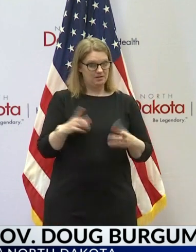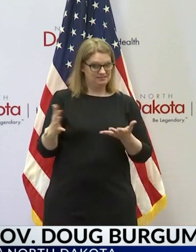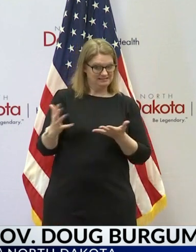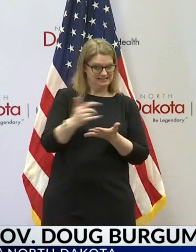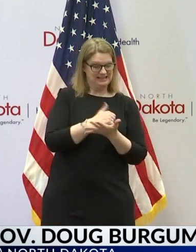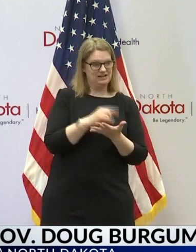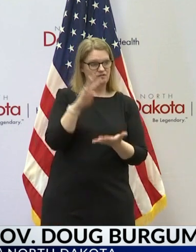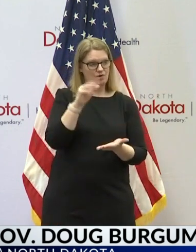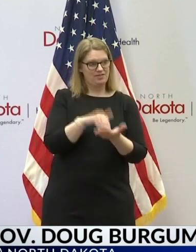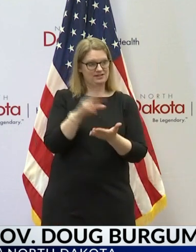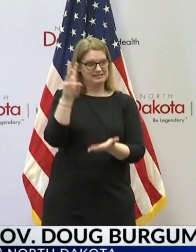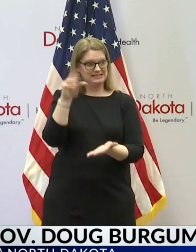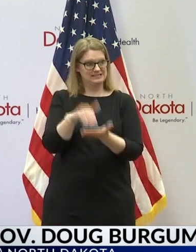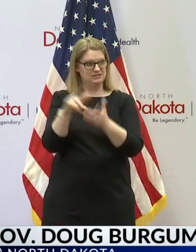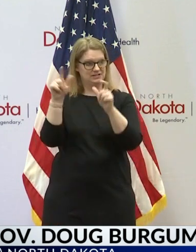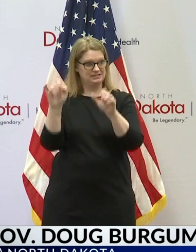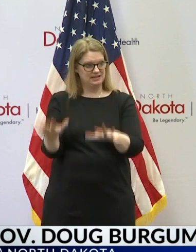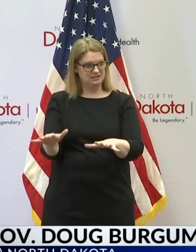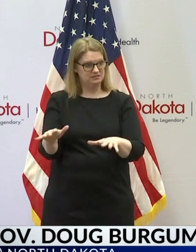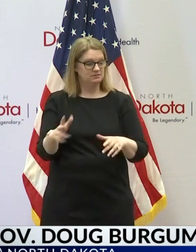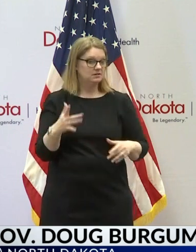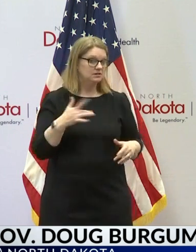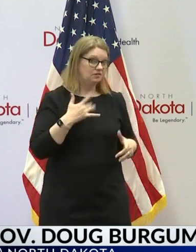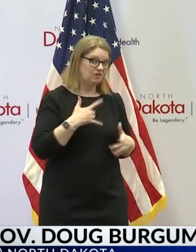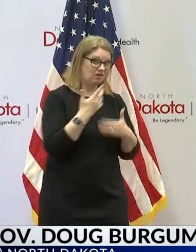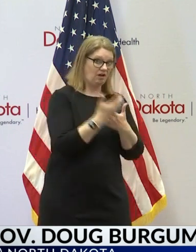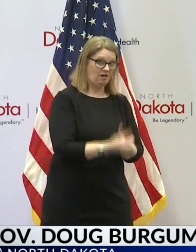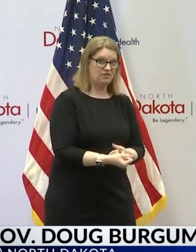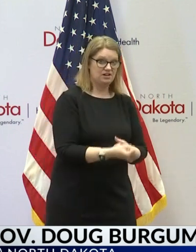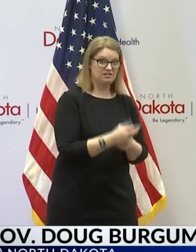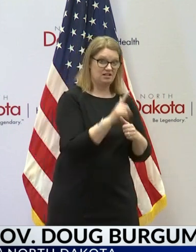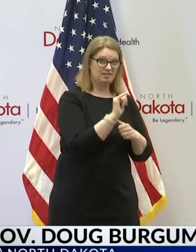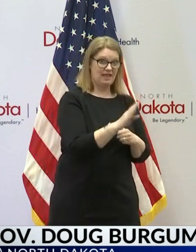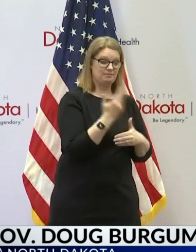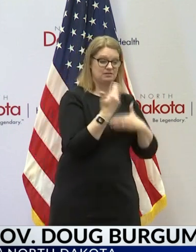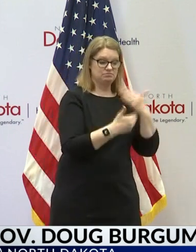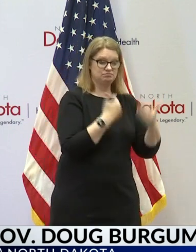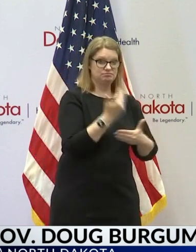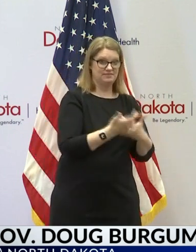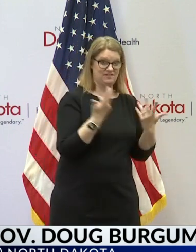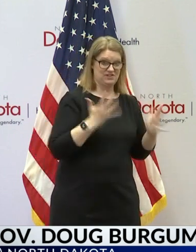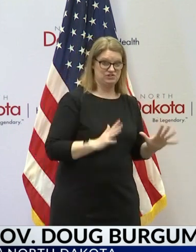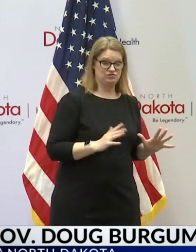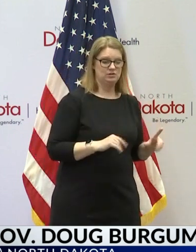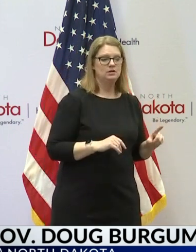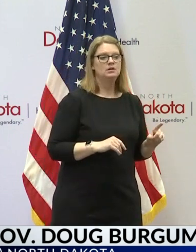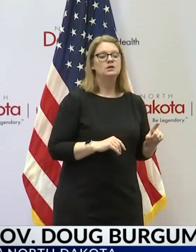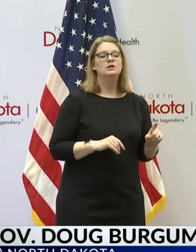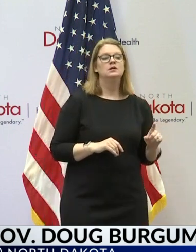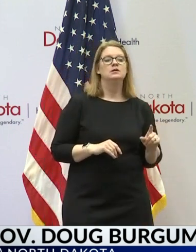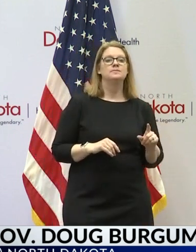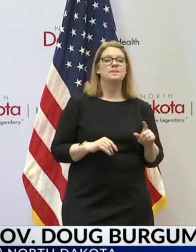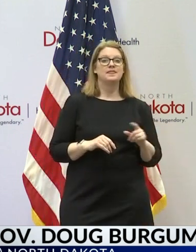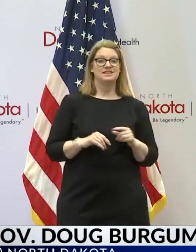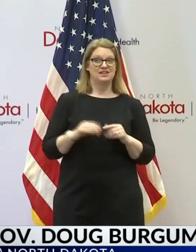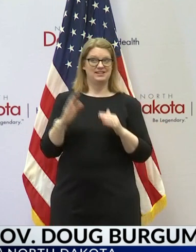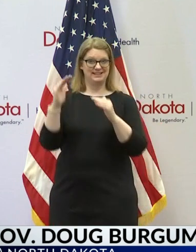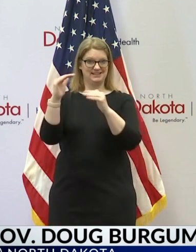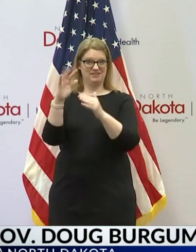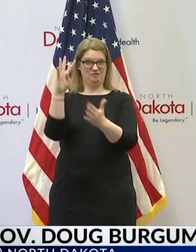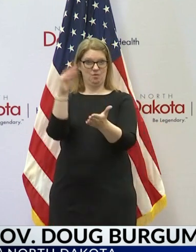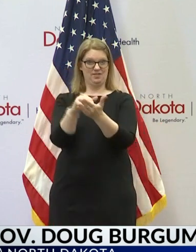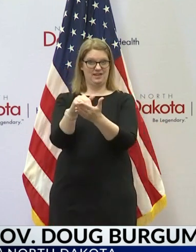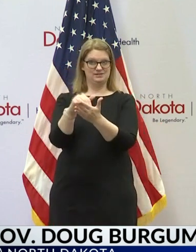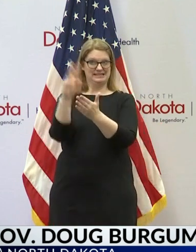Dakota, are you confident that the lab capacity is there? Well, we have a couple things. One is to get to those higher numbers, we're going